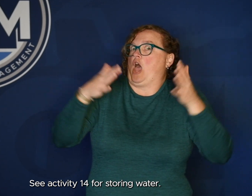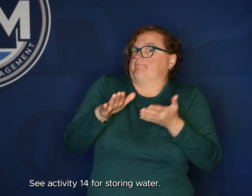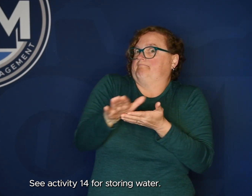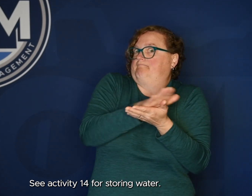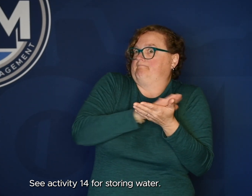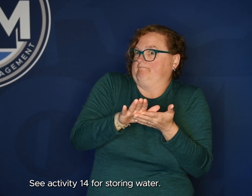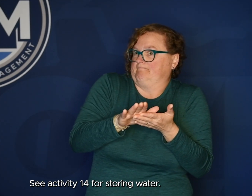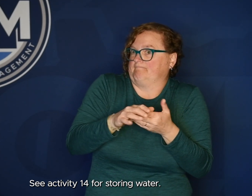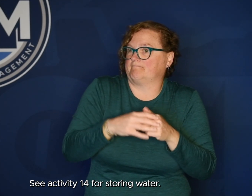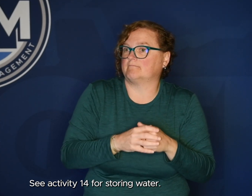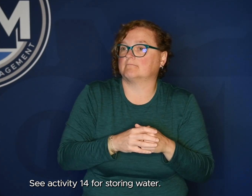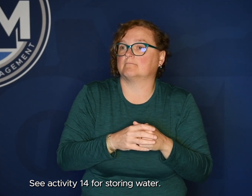for storing water.